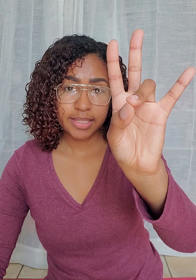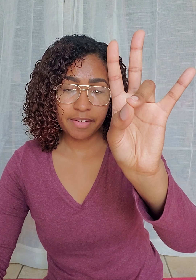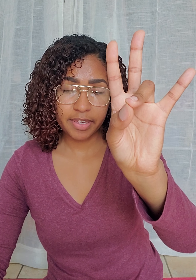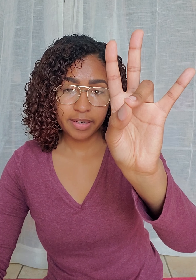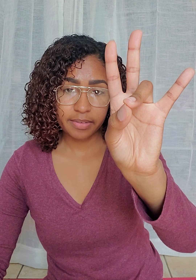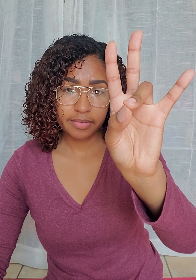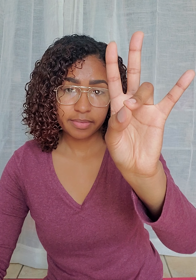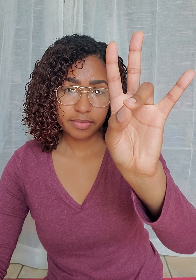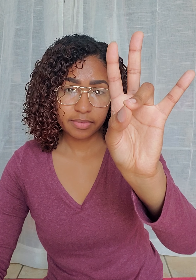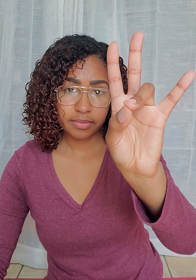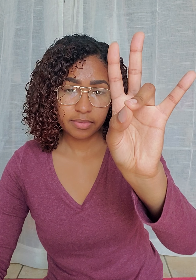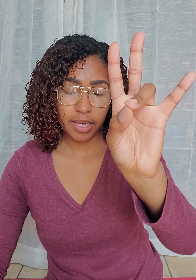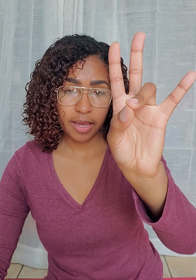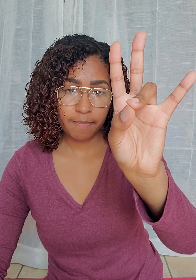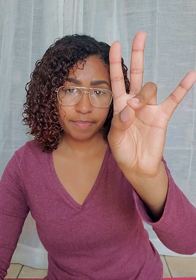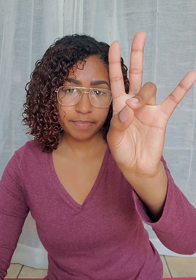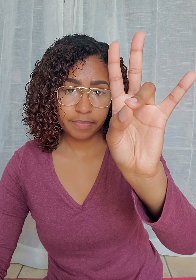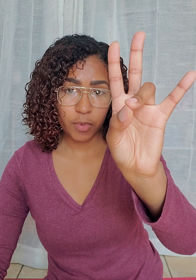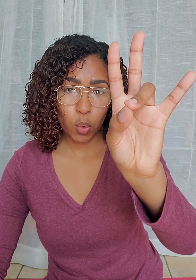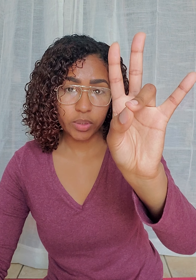7, okay? Hold it.